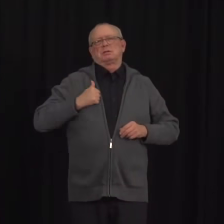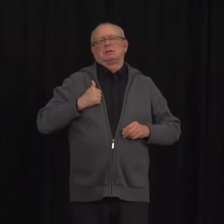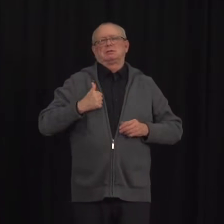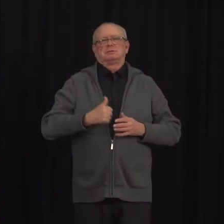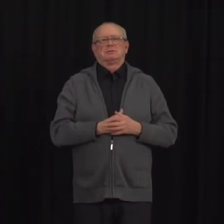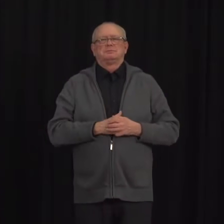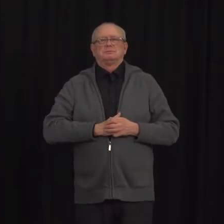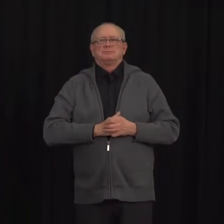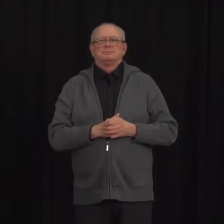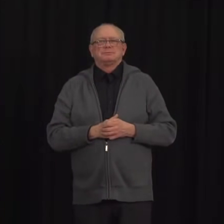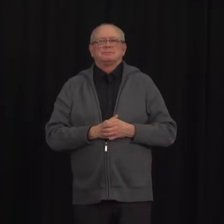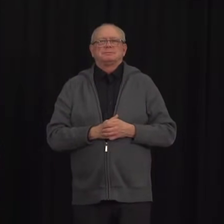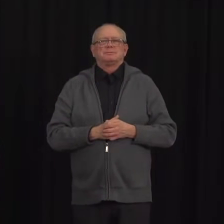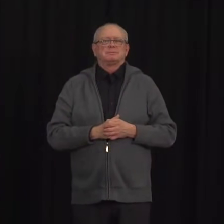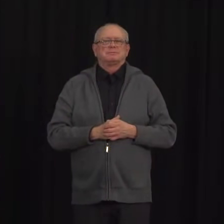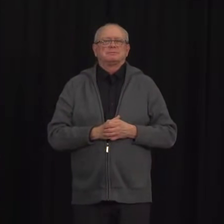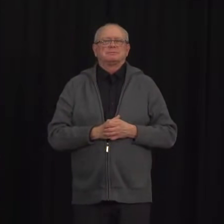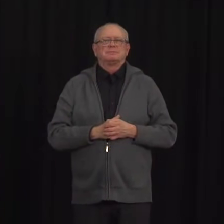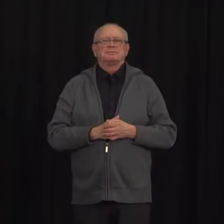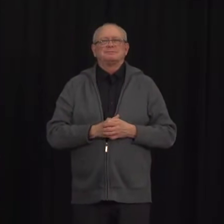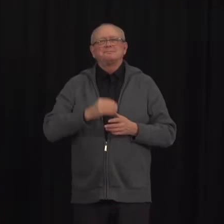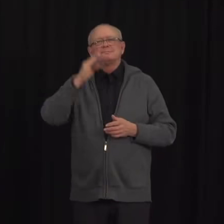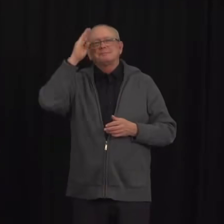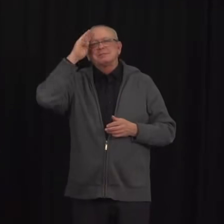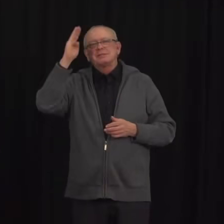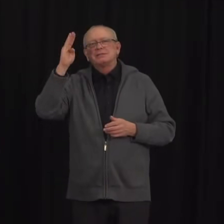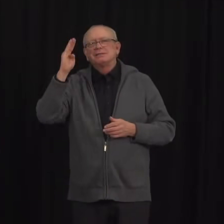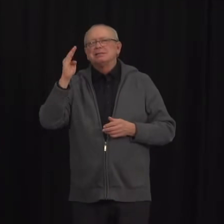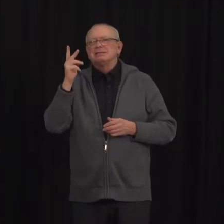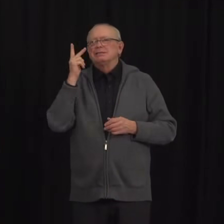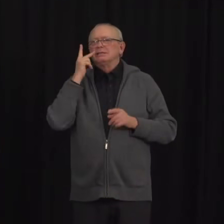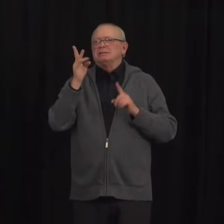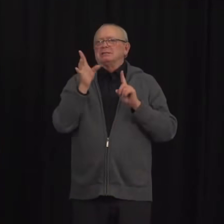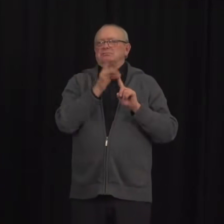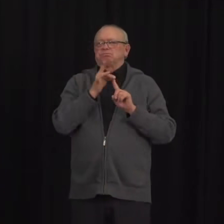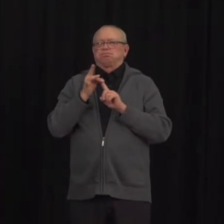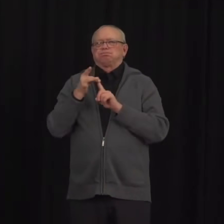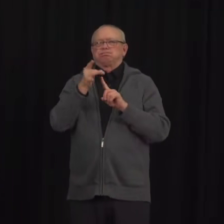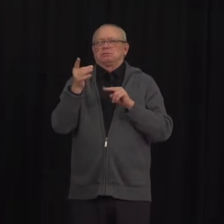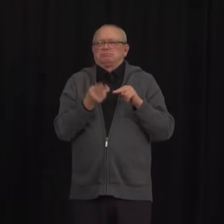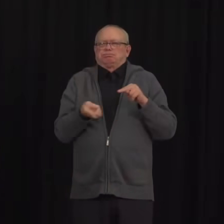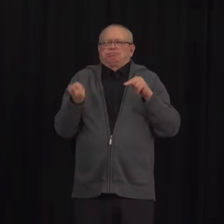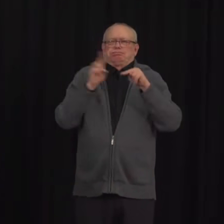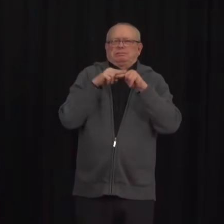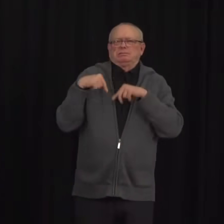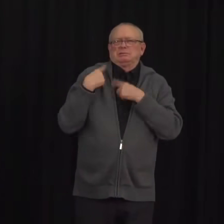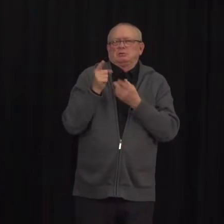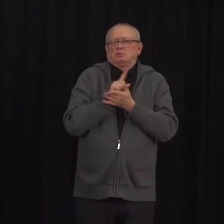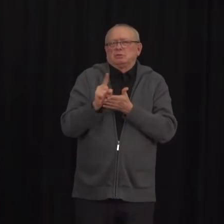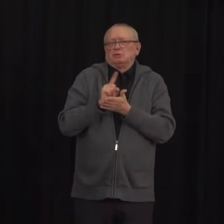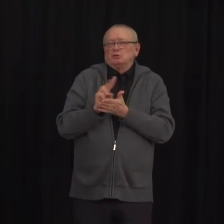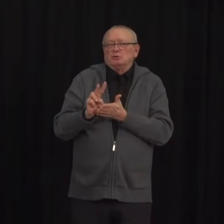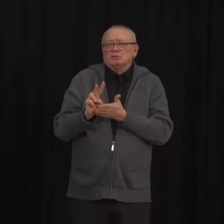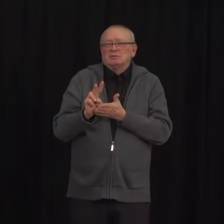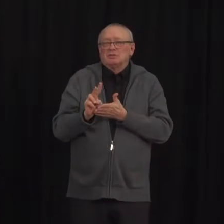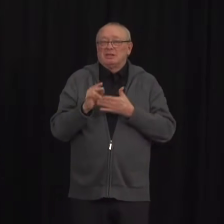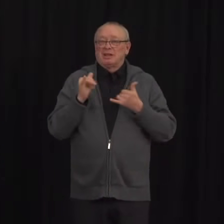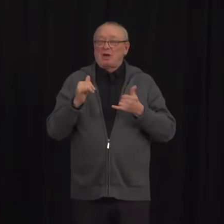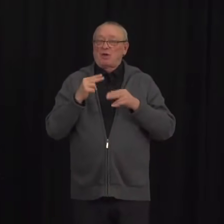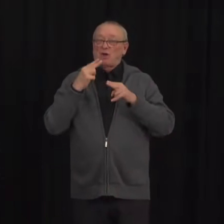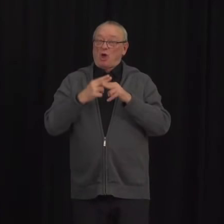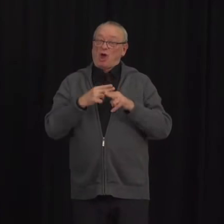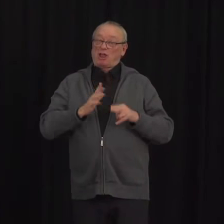Hinshaw. Seeing the cases rising so spectacularly in the last few weeks, can we say officially that we're in a second wave in